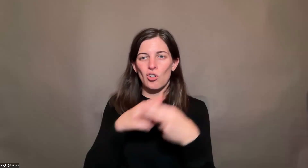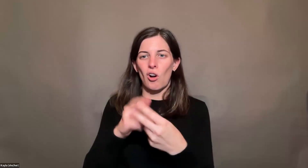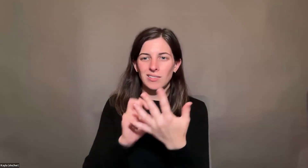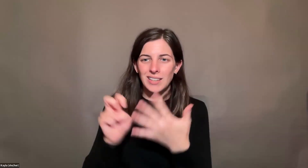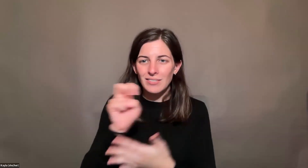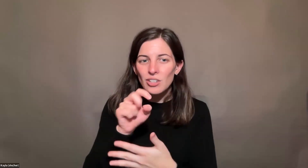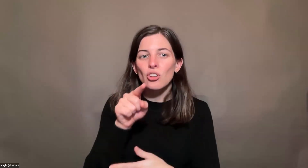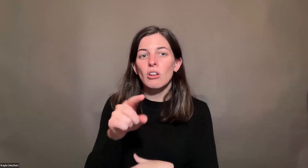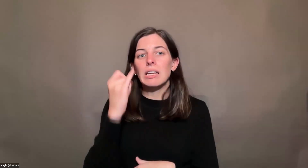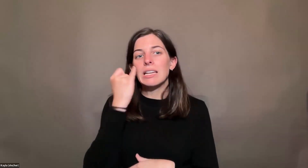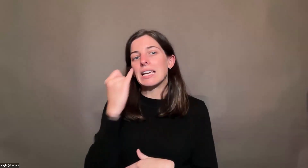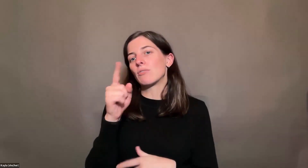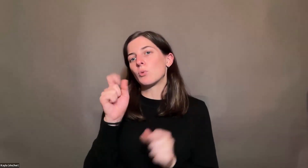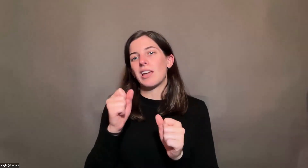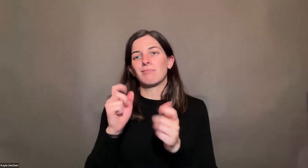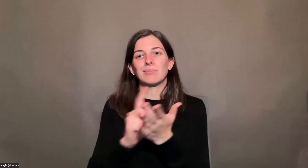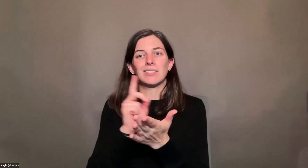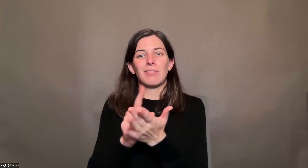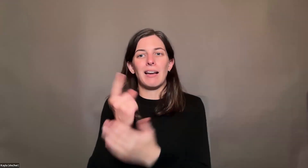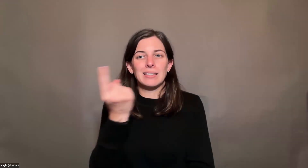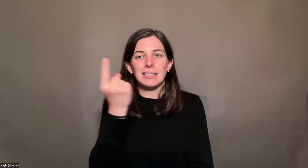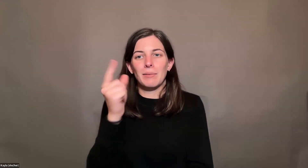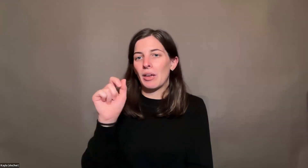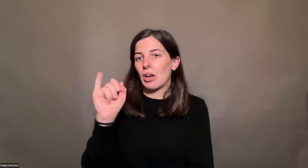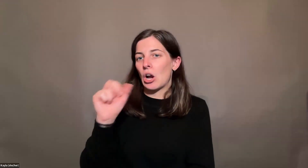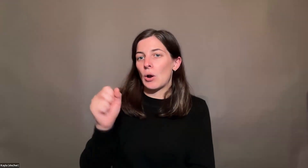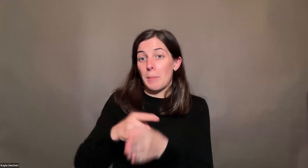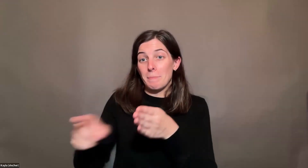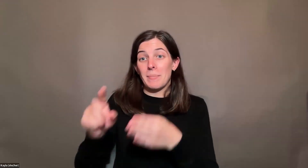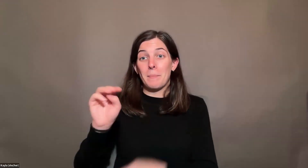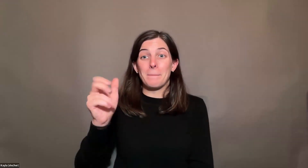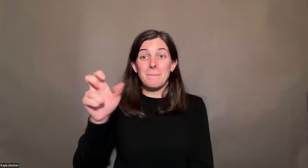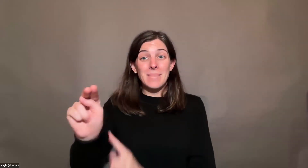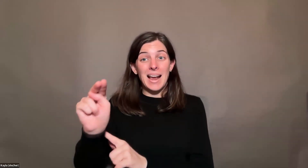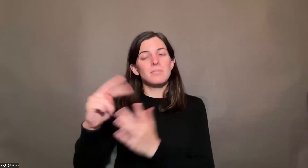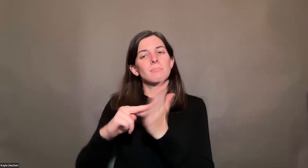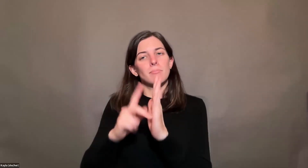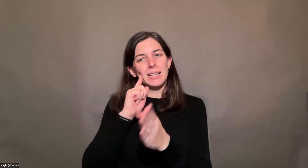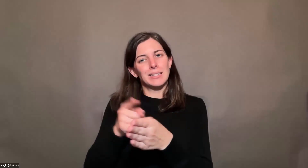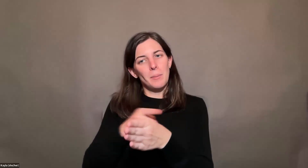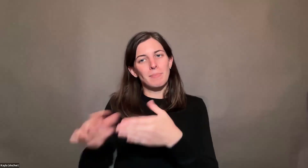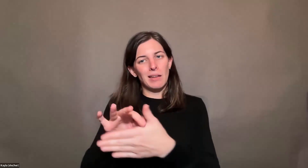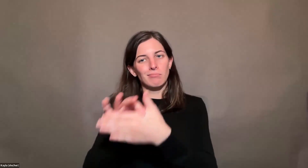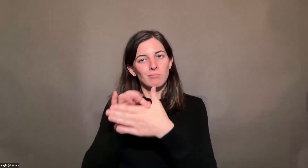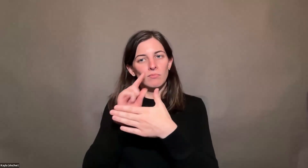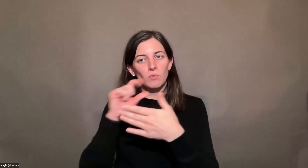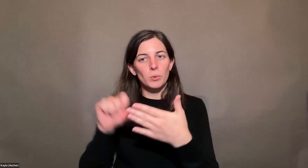any area as a main, then it will be count as a main content of the page. So you need to